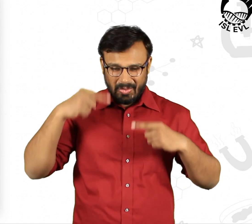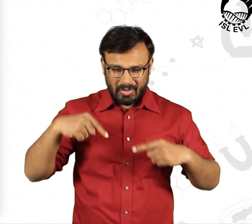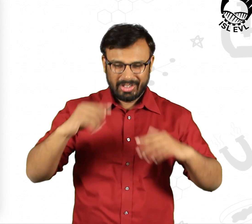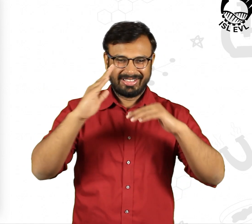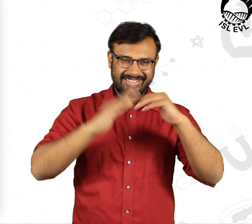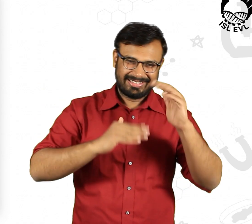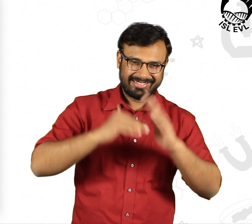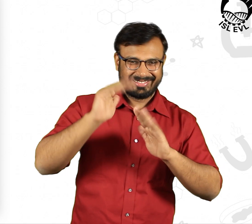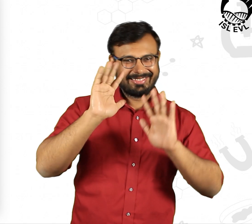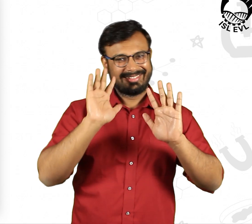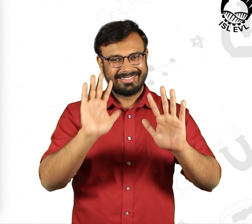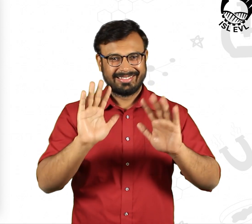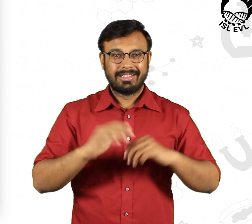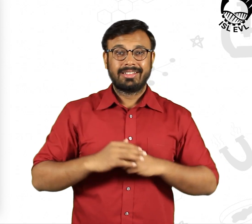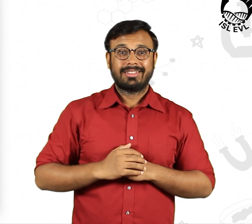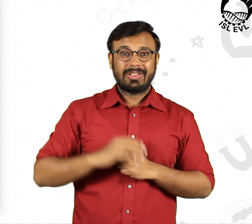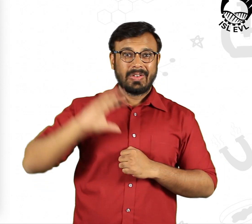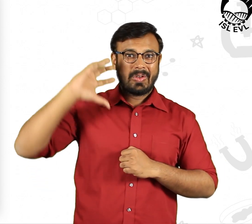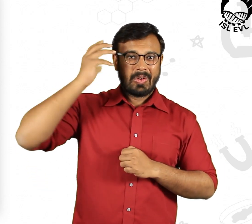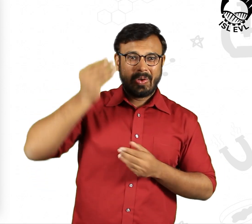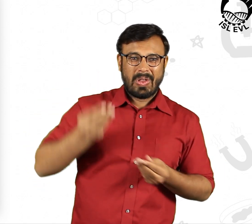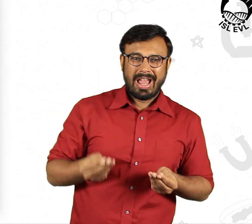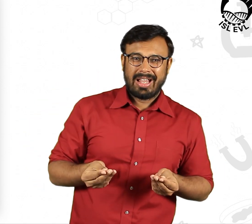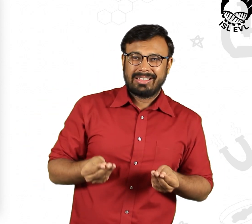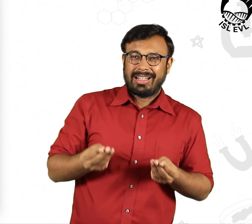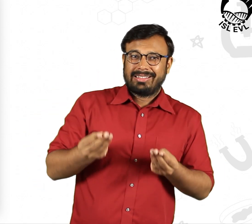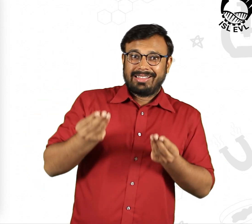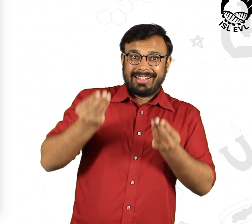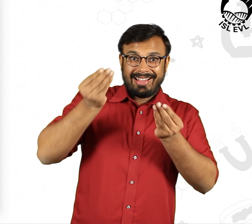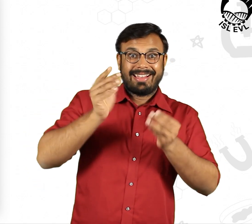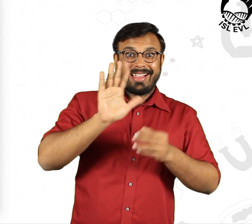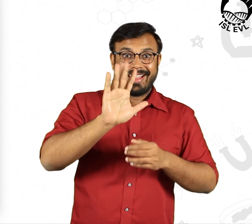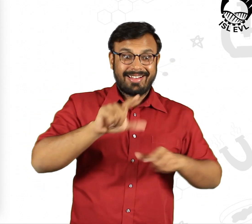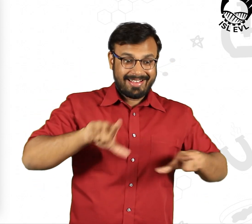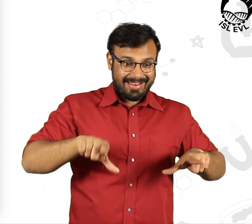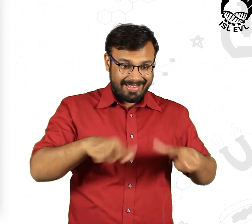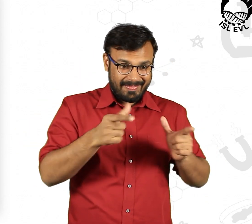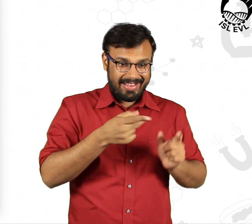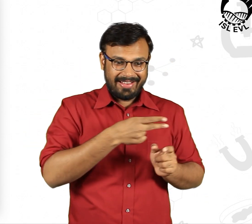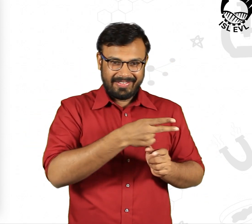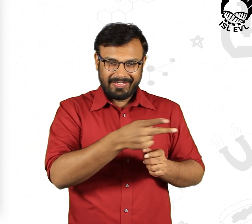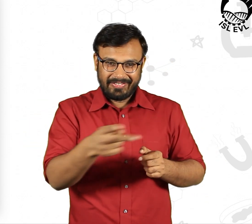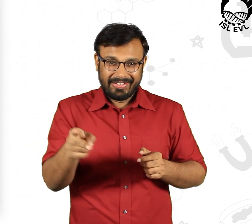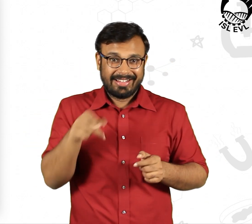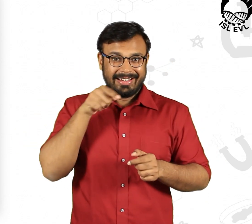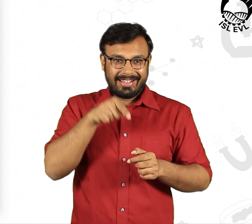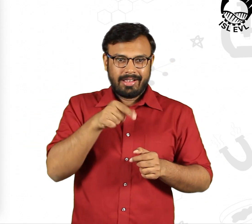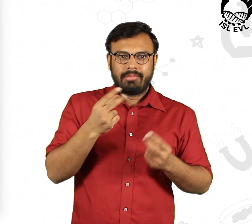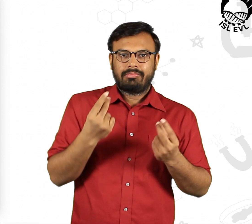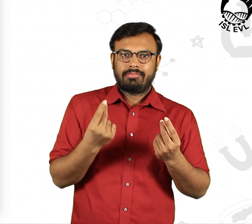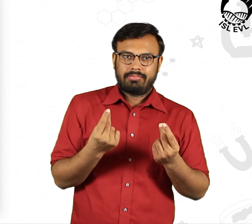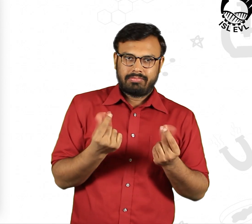With more light, species that can photosynthesize and grow quickly do well.